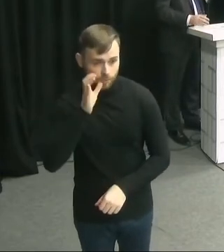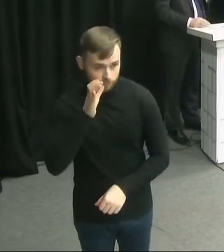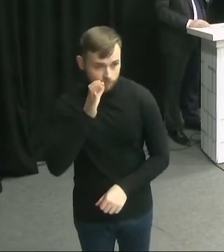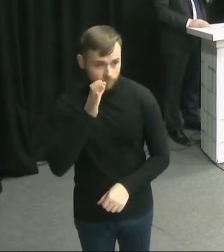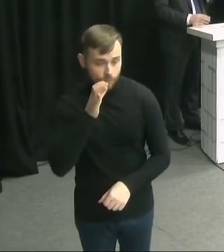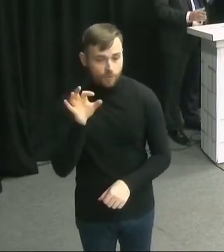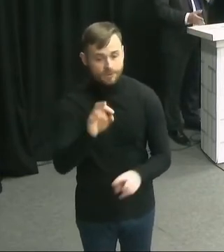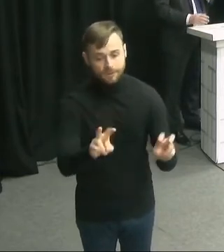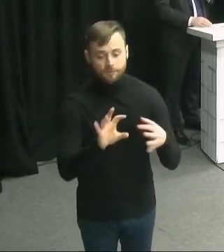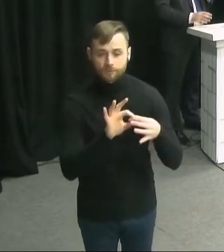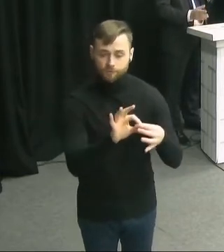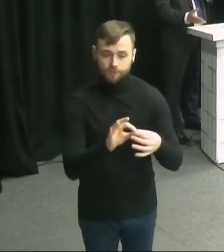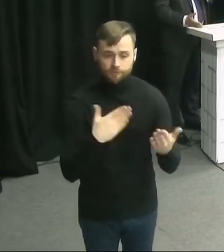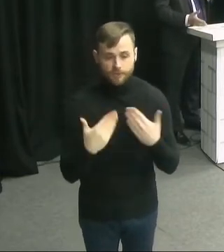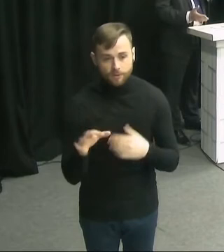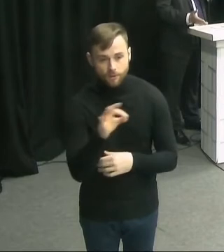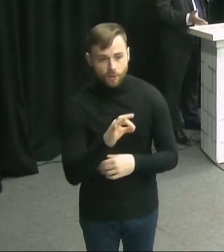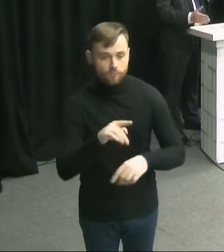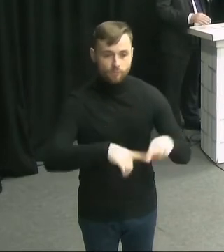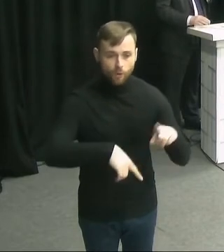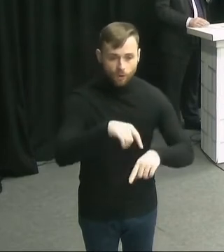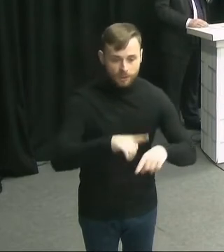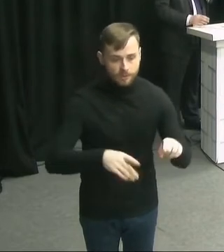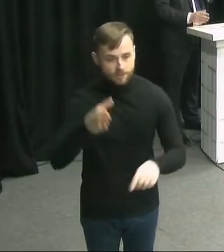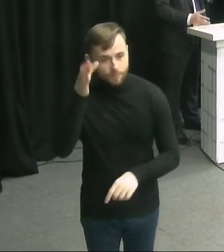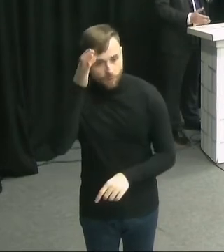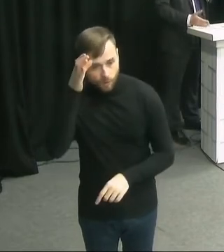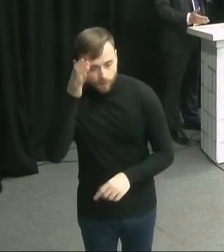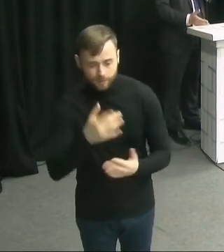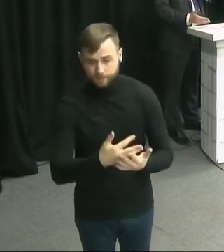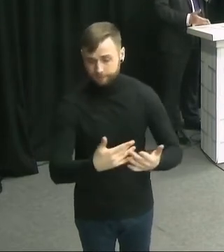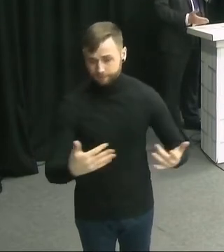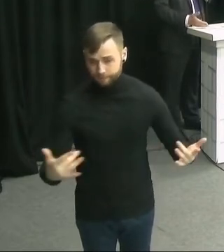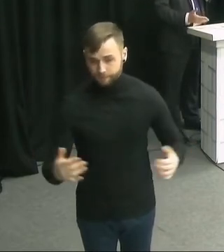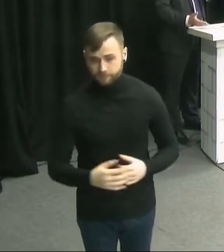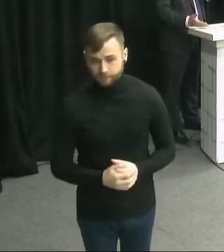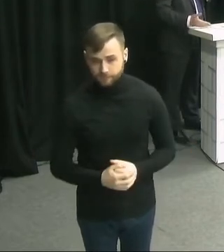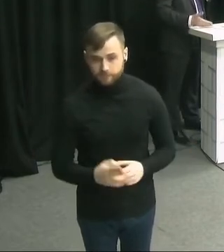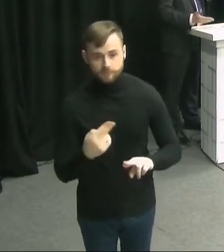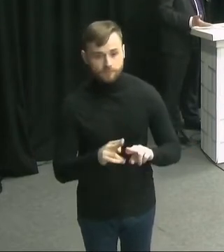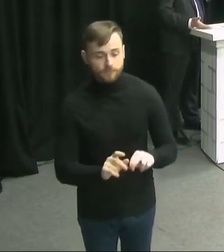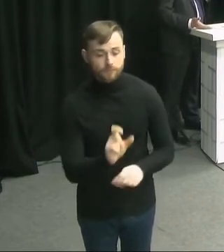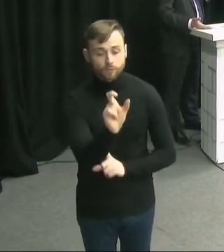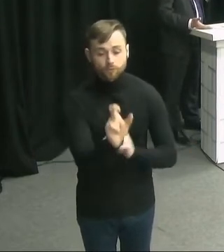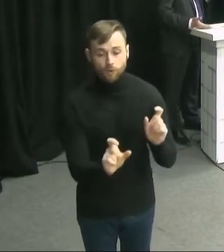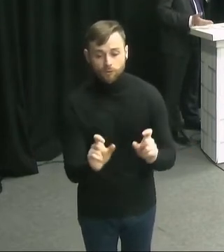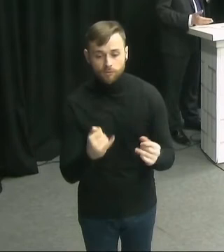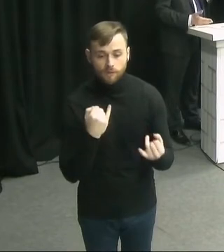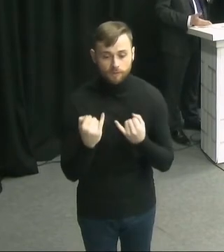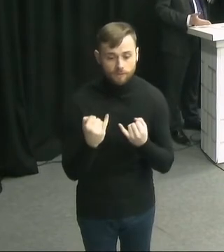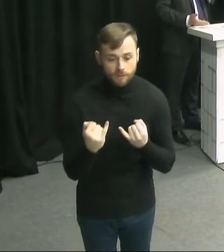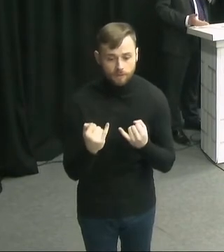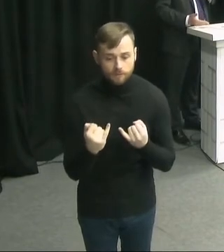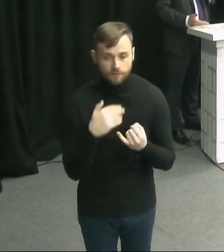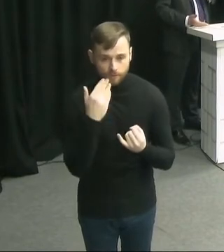And this is what actually connects people. We, of course, cannot expect everybody to think the same, to be of the same opinion, but